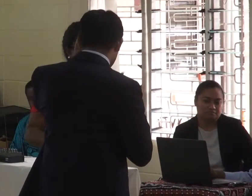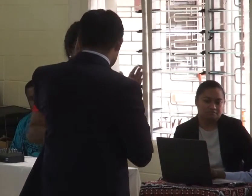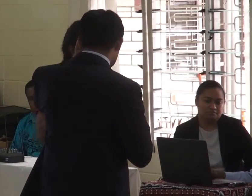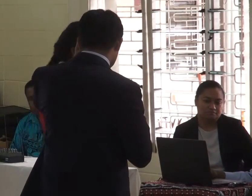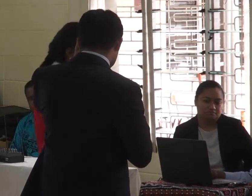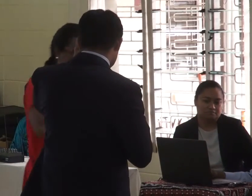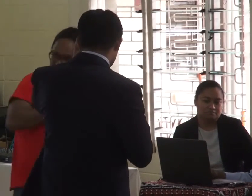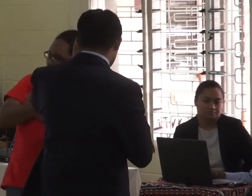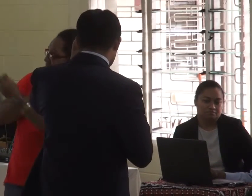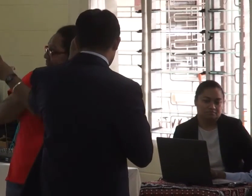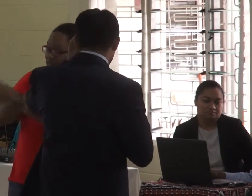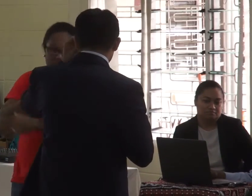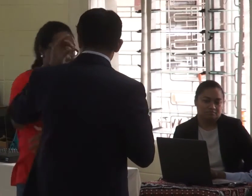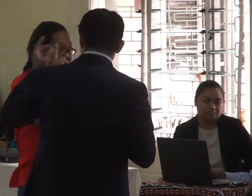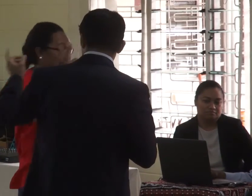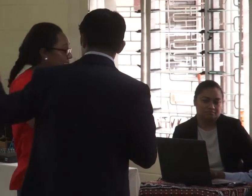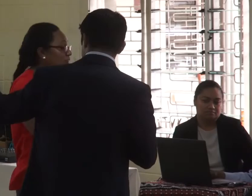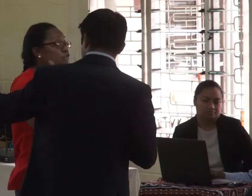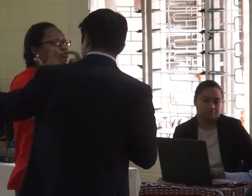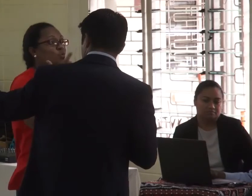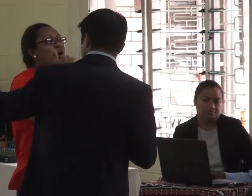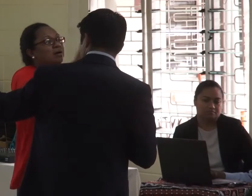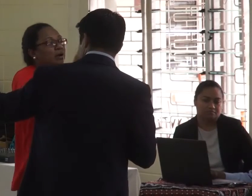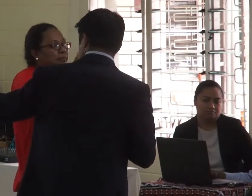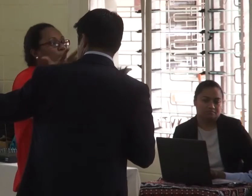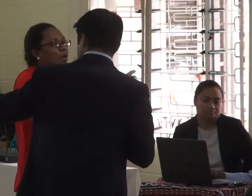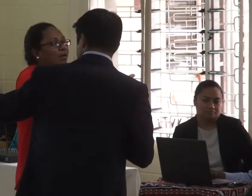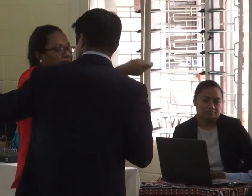the expenditure spend.